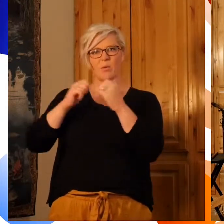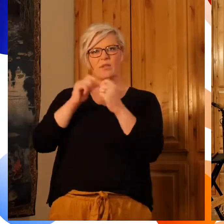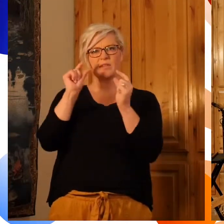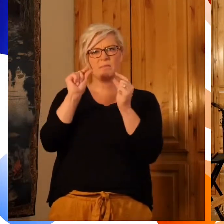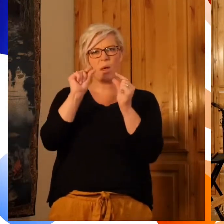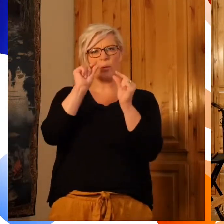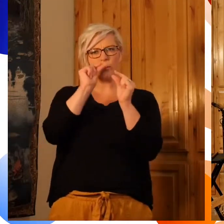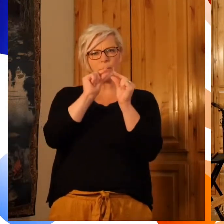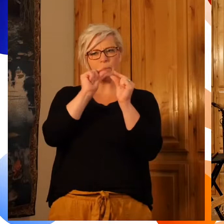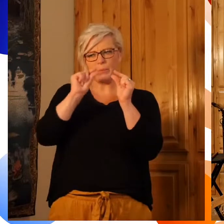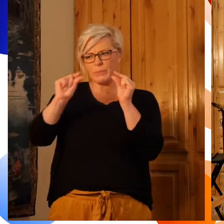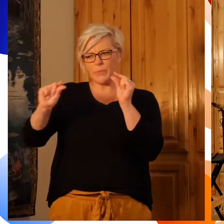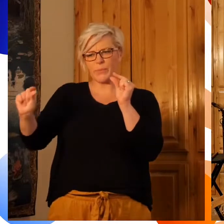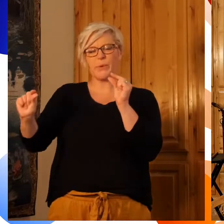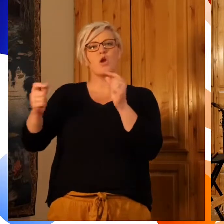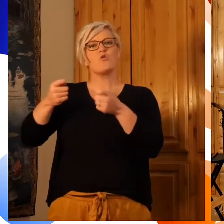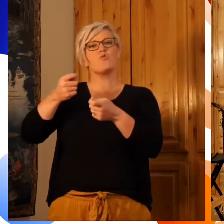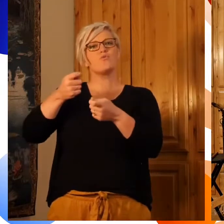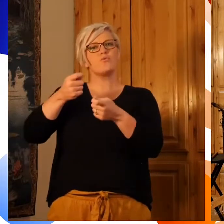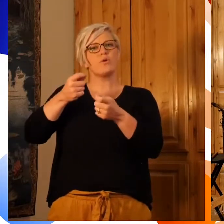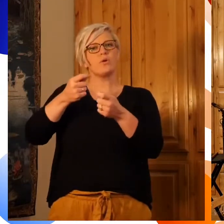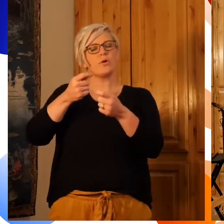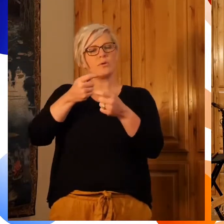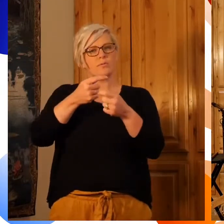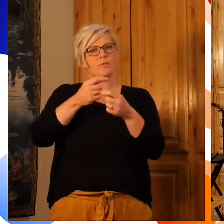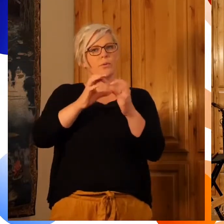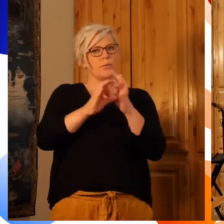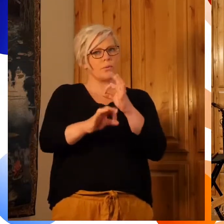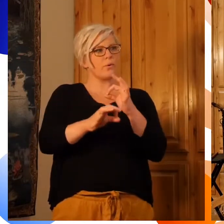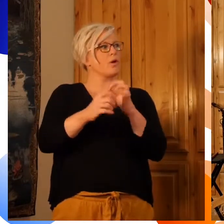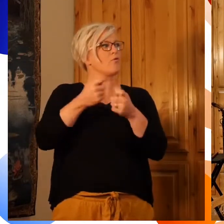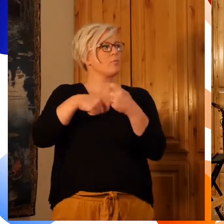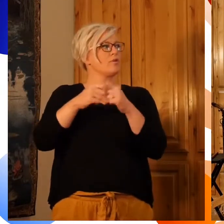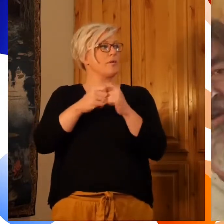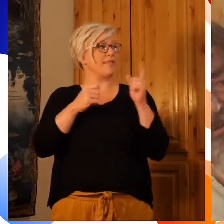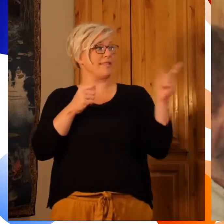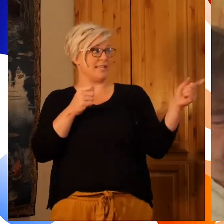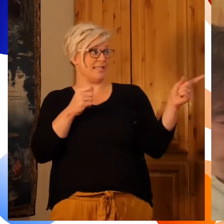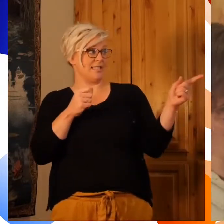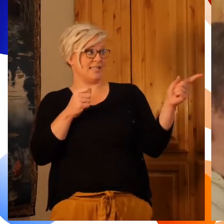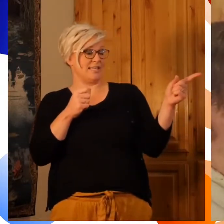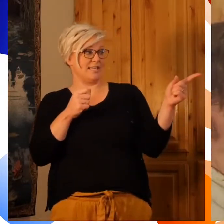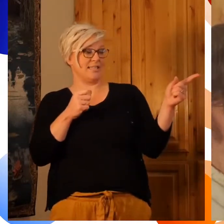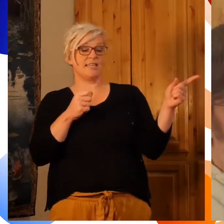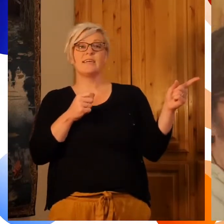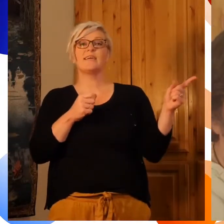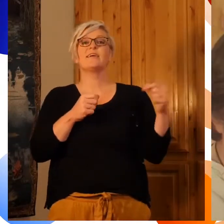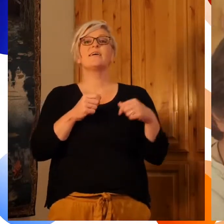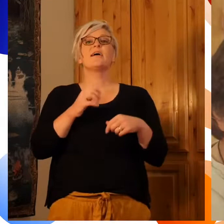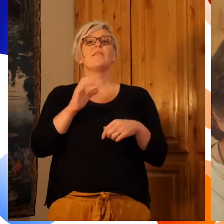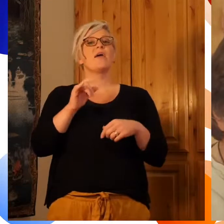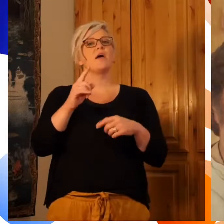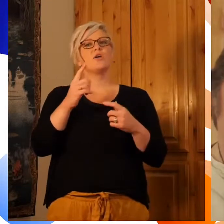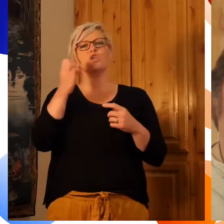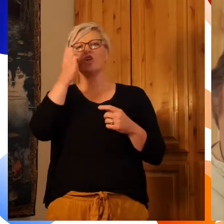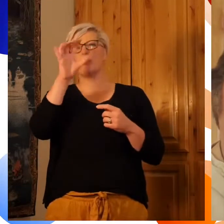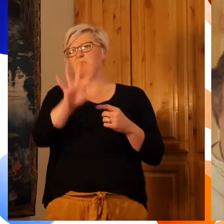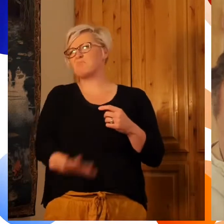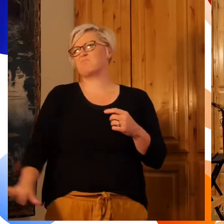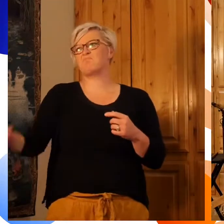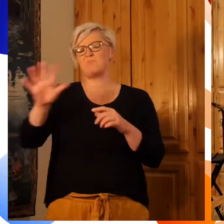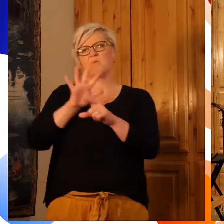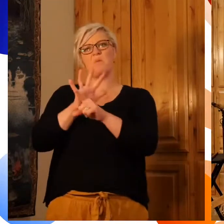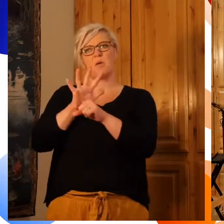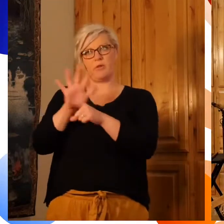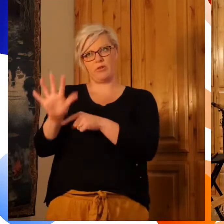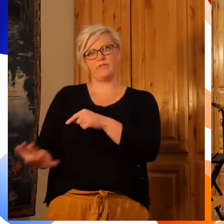were replaced by this instrument they call the Irish flute. But these were all through Europe. And by the Baroque period, they had a